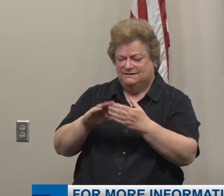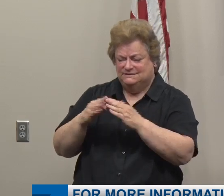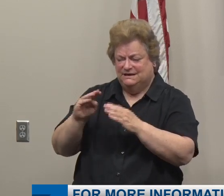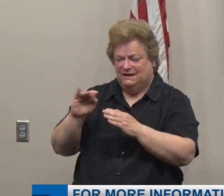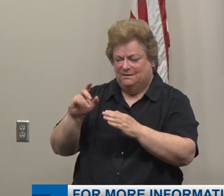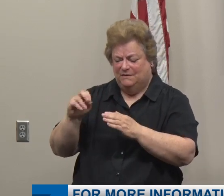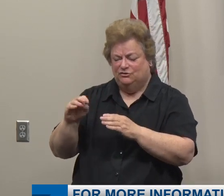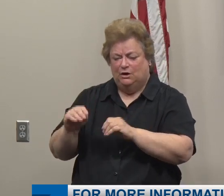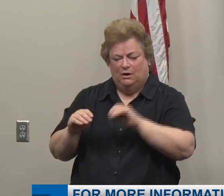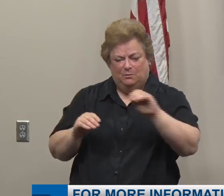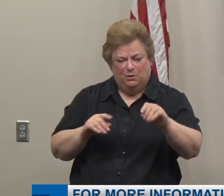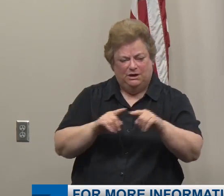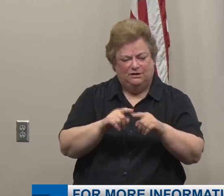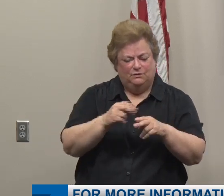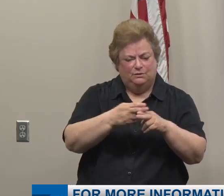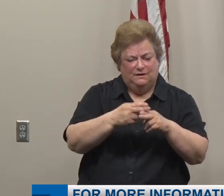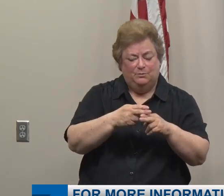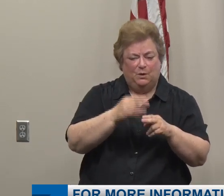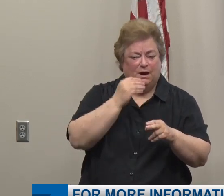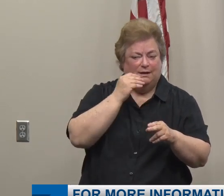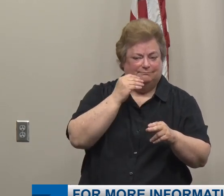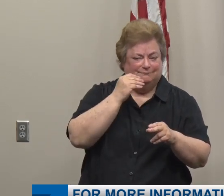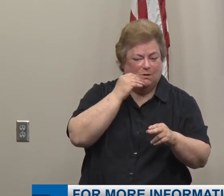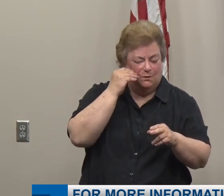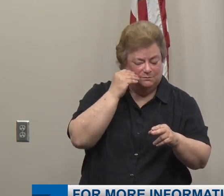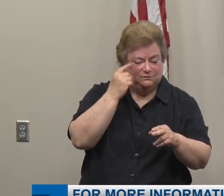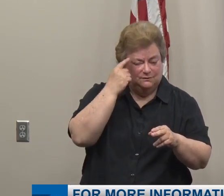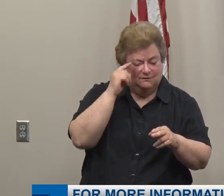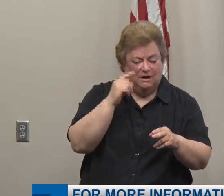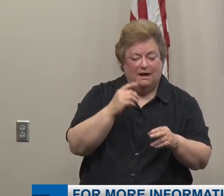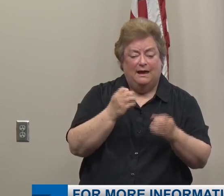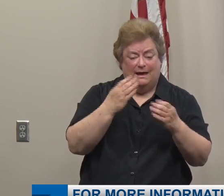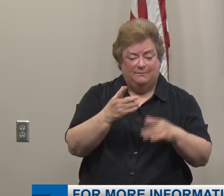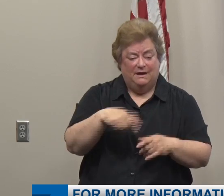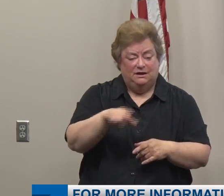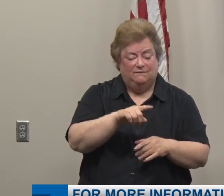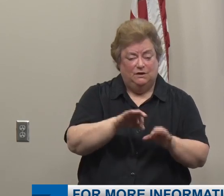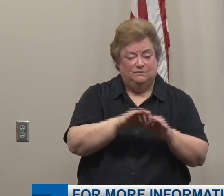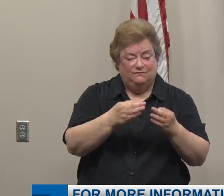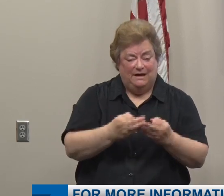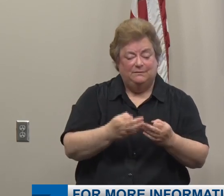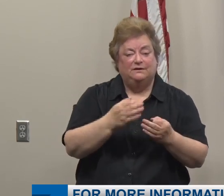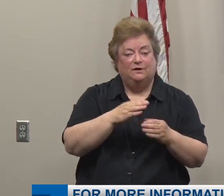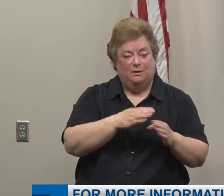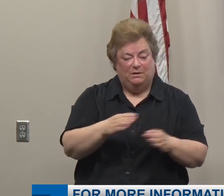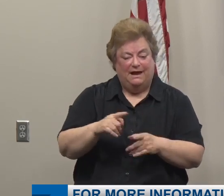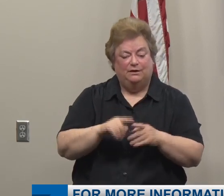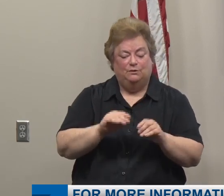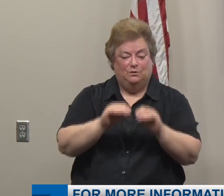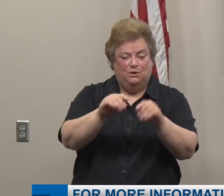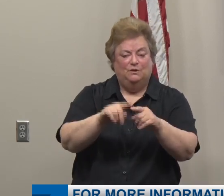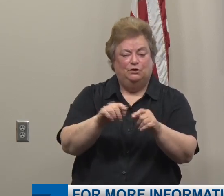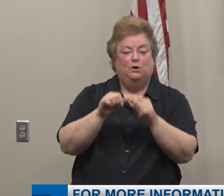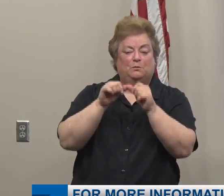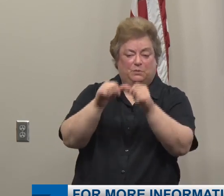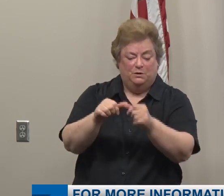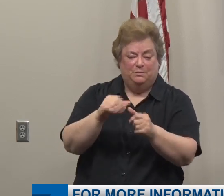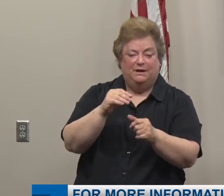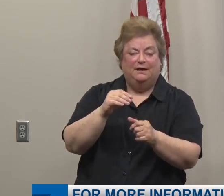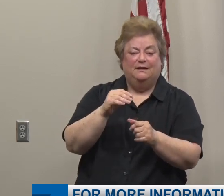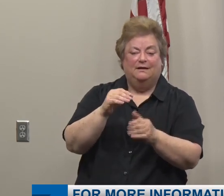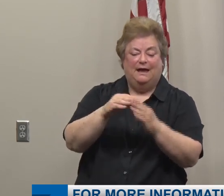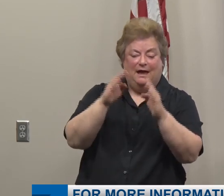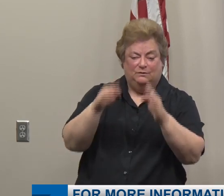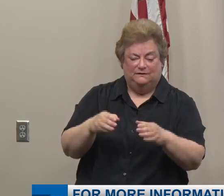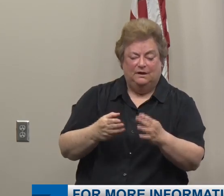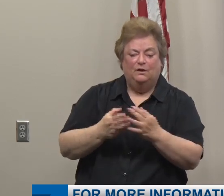temporary housing over two weeks ago and many of these families are now preparing to relocate to permanent housing through the Lincoln housing